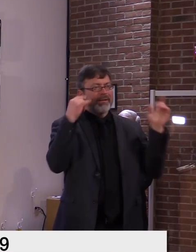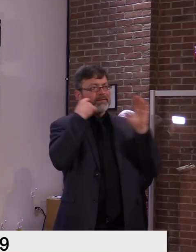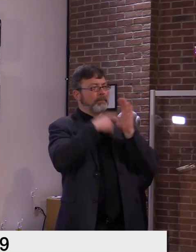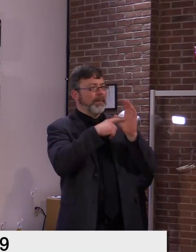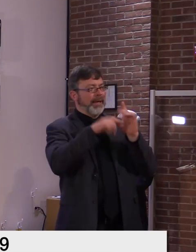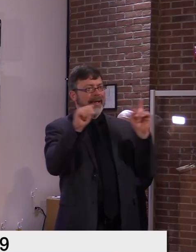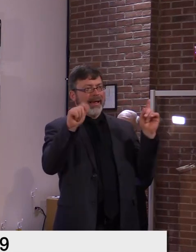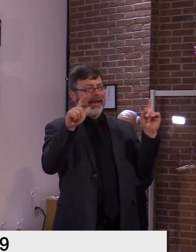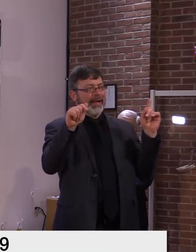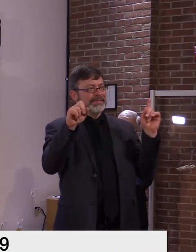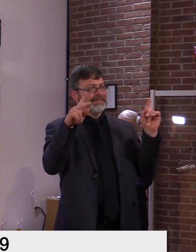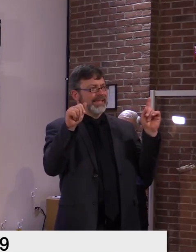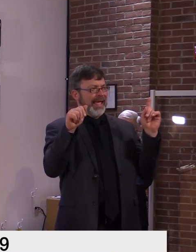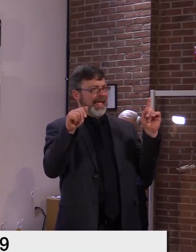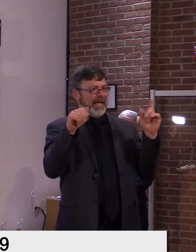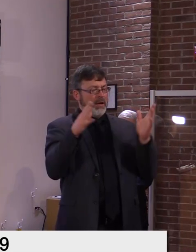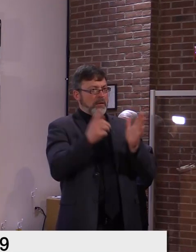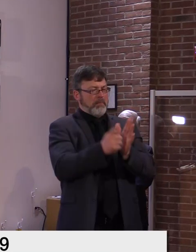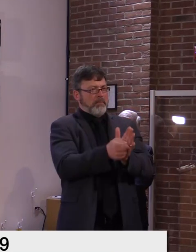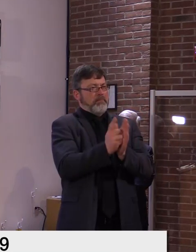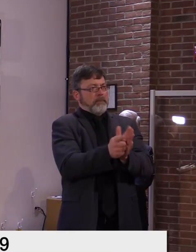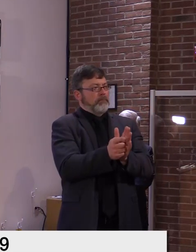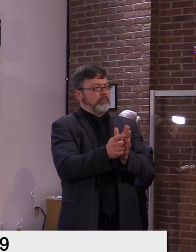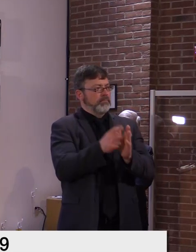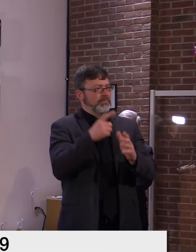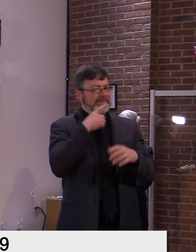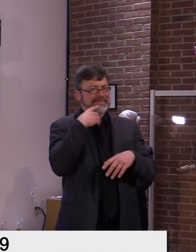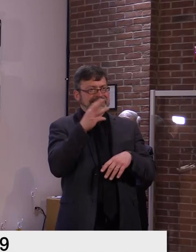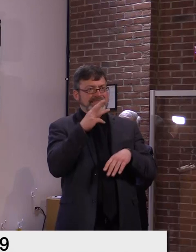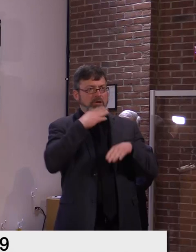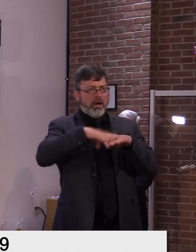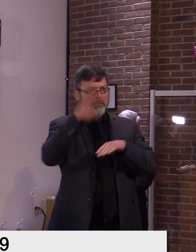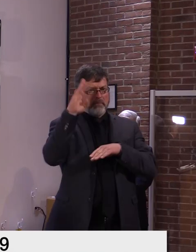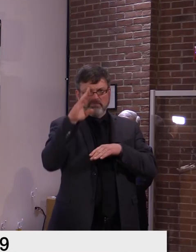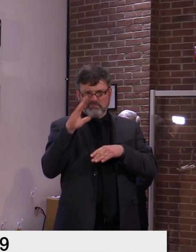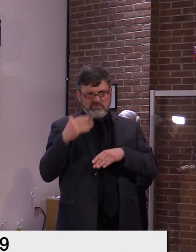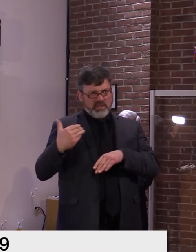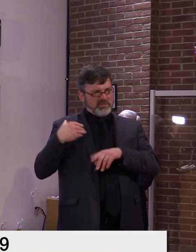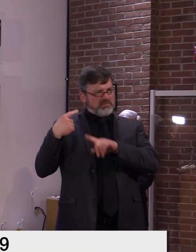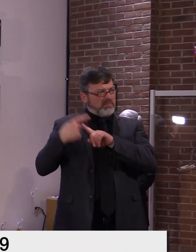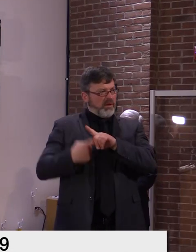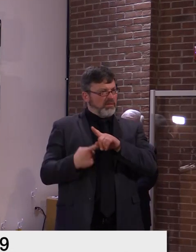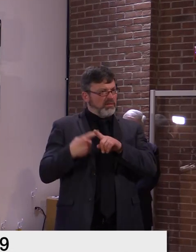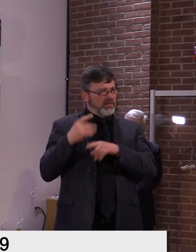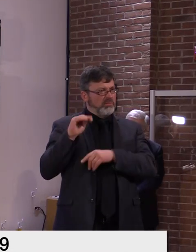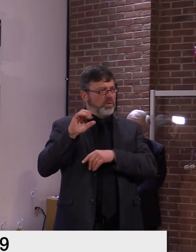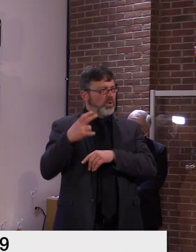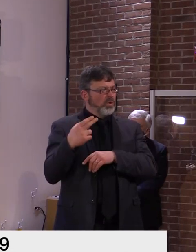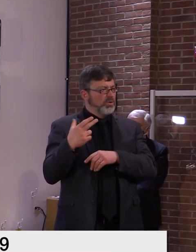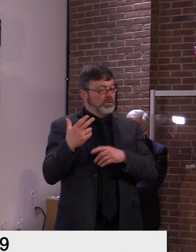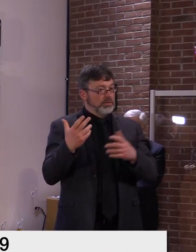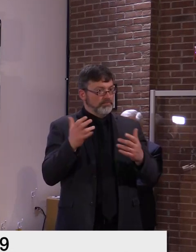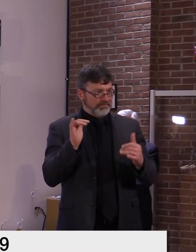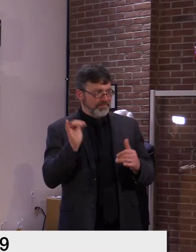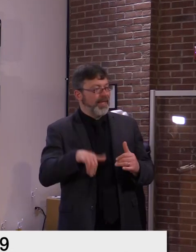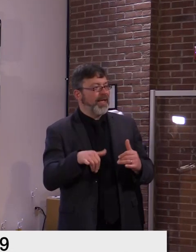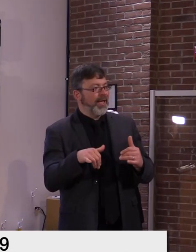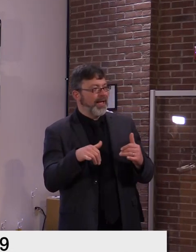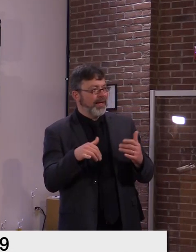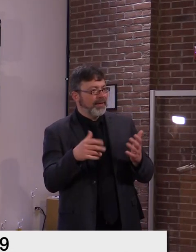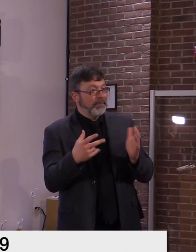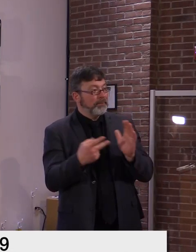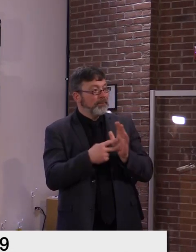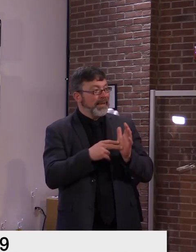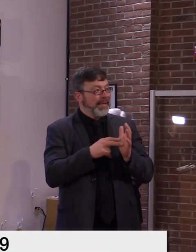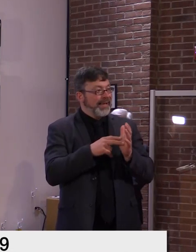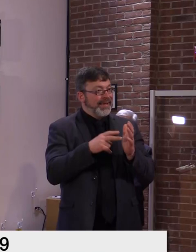immediately. But it doesn't mean that they're going to get to more people. It means that they have more supply than demand,